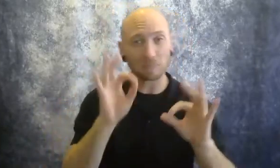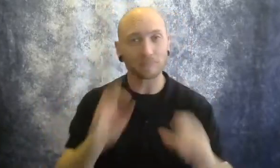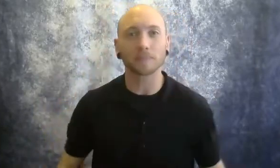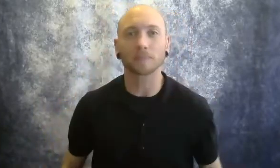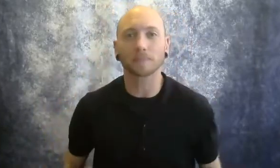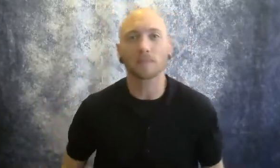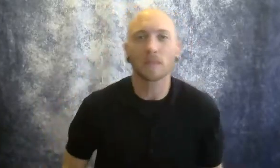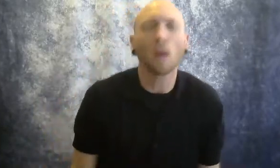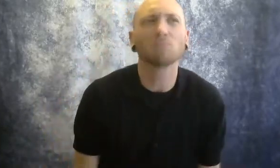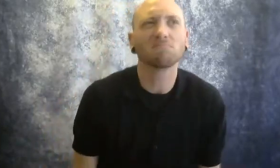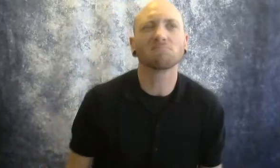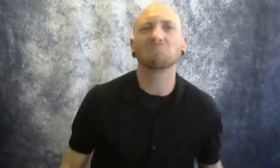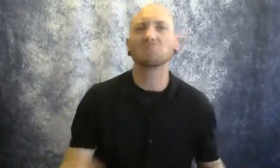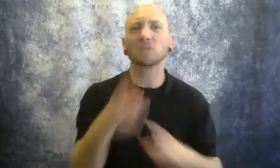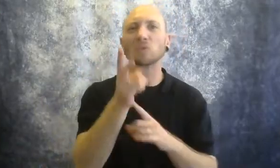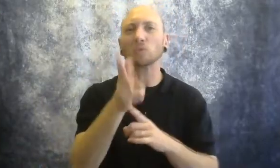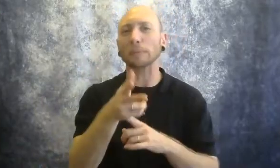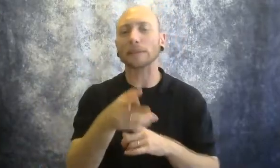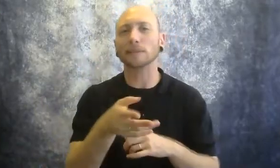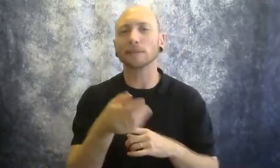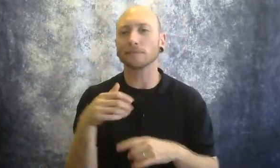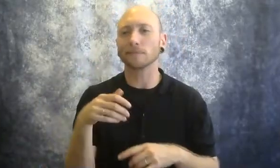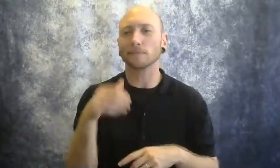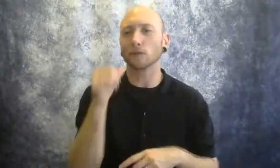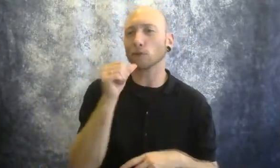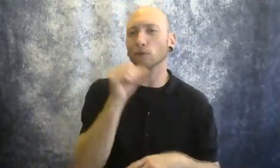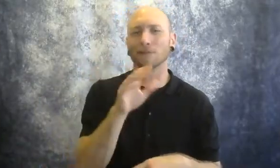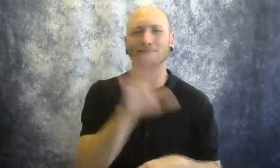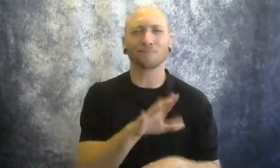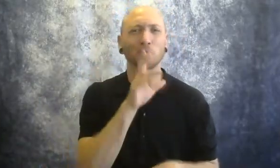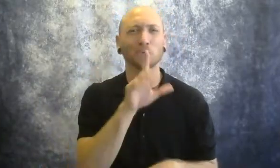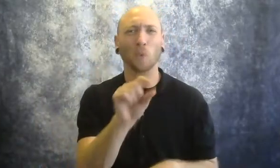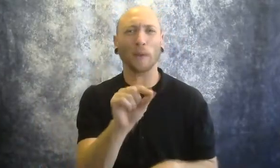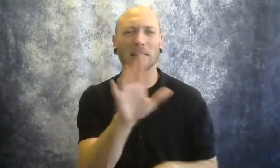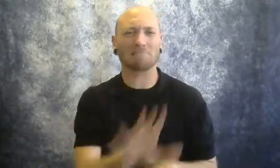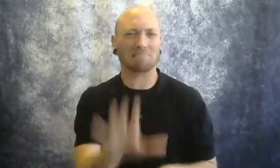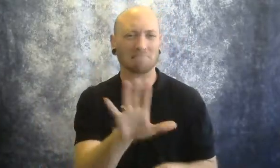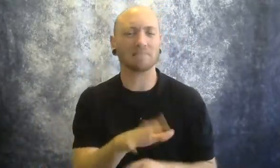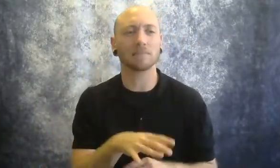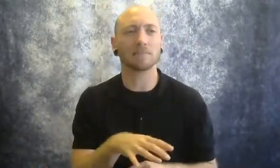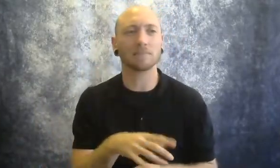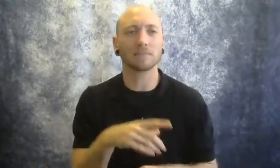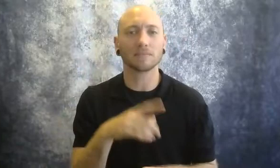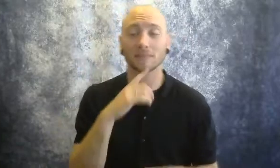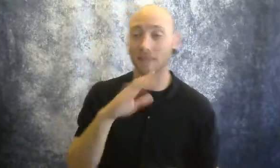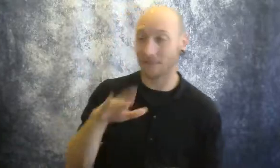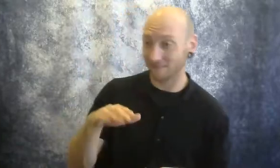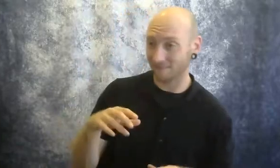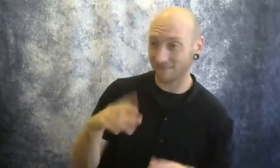you'll sit down and wait, she'll be with you in a moment. So in just a few minutes, this little blonde-haired girl, about 20 years old, hangs her head around